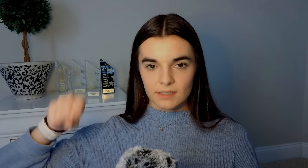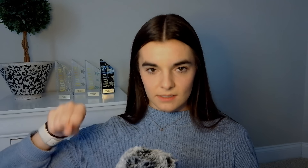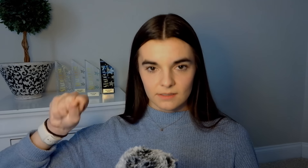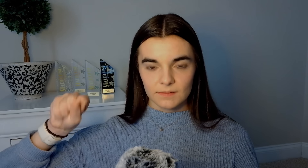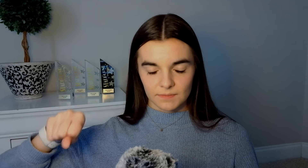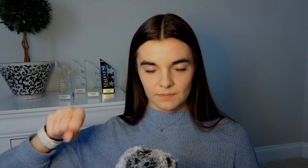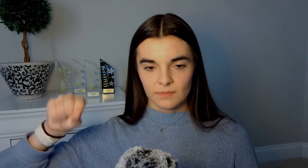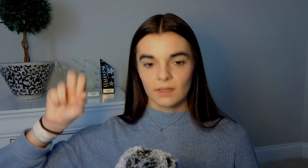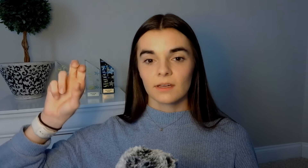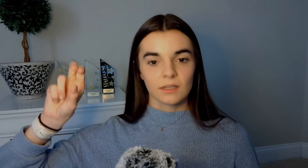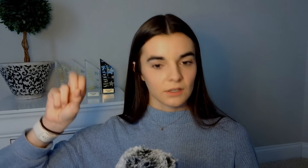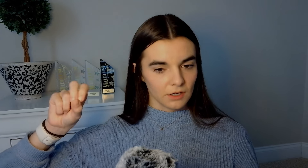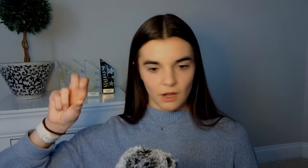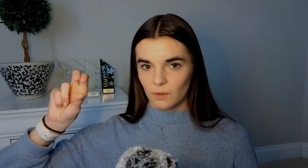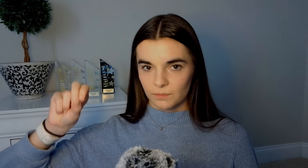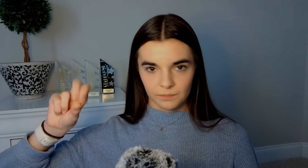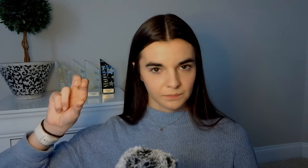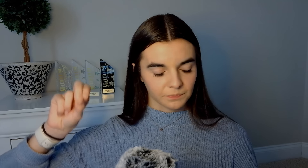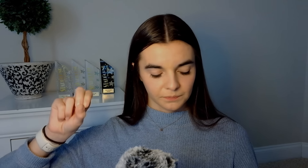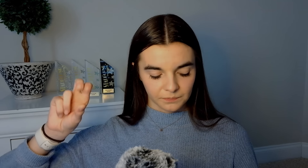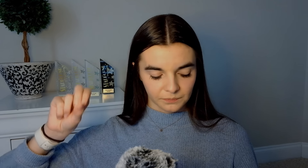Yes. No.